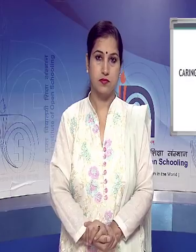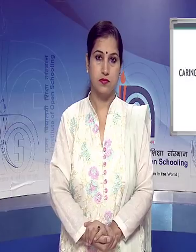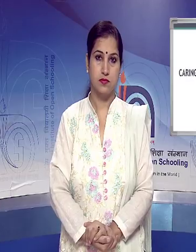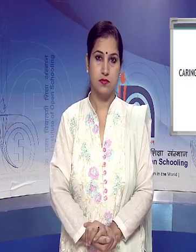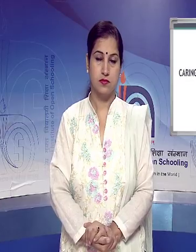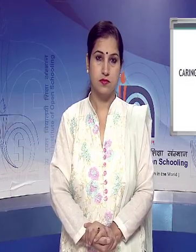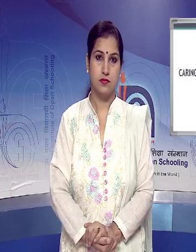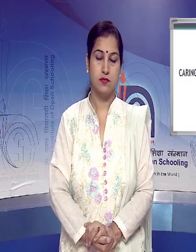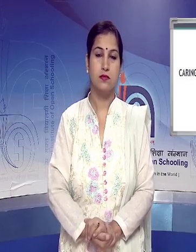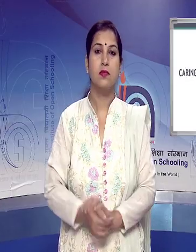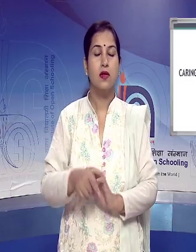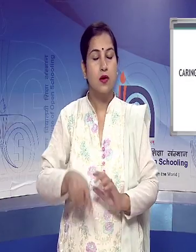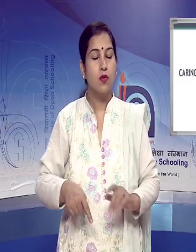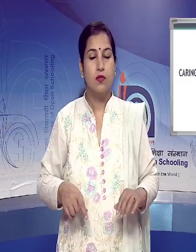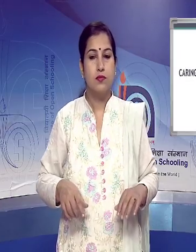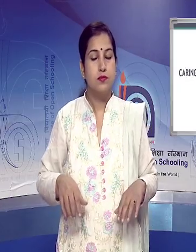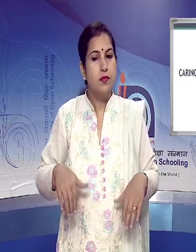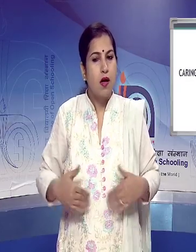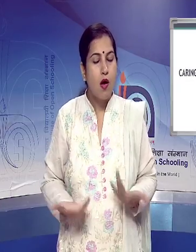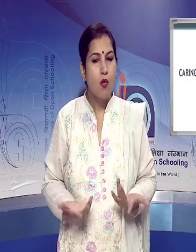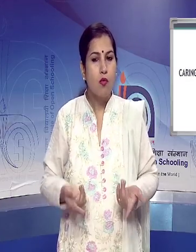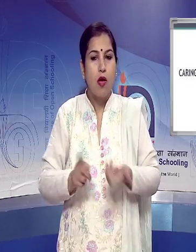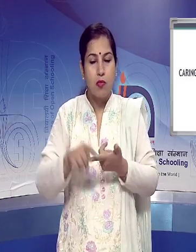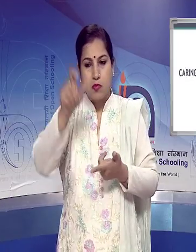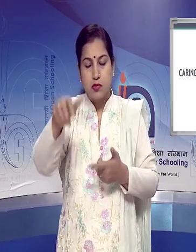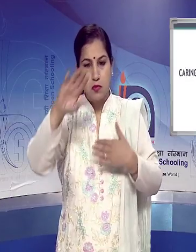Now let's understand how to care for the sick at home.